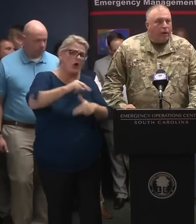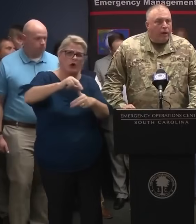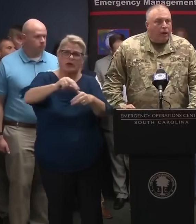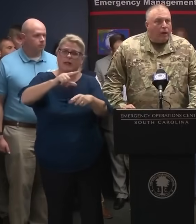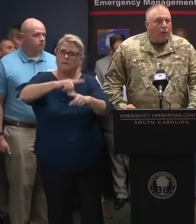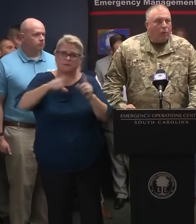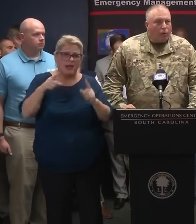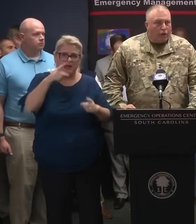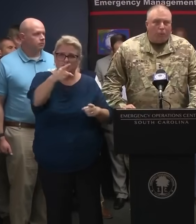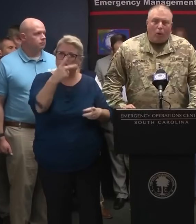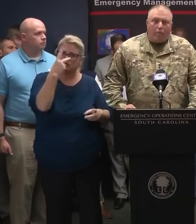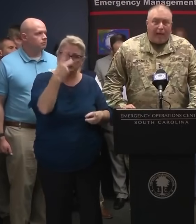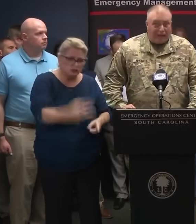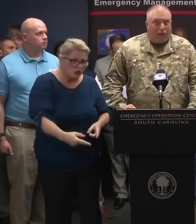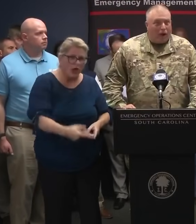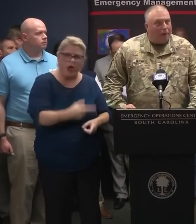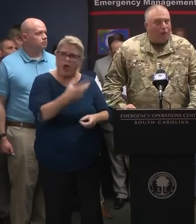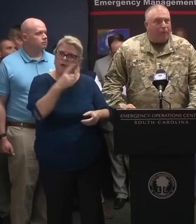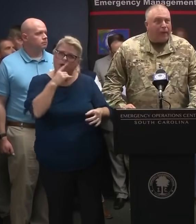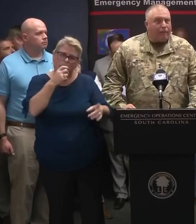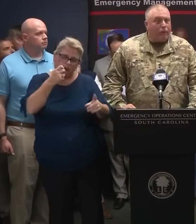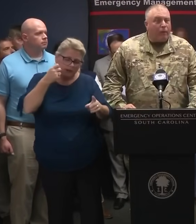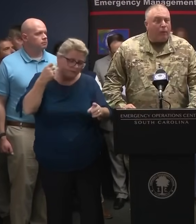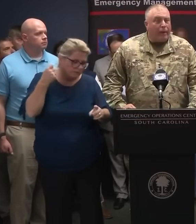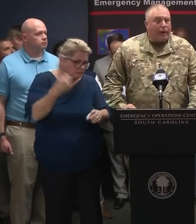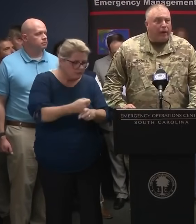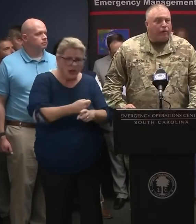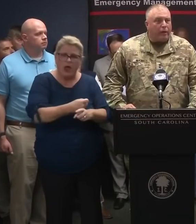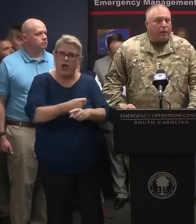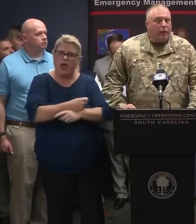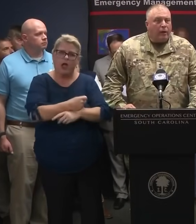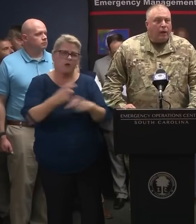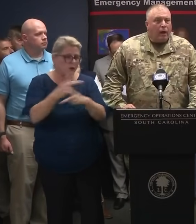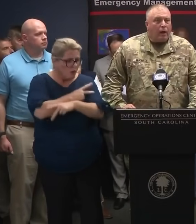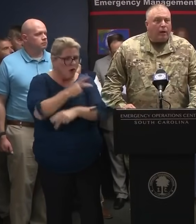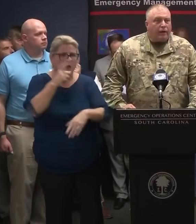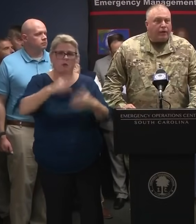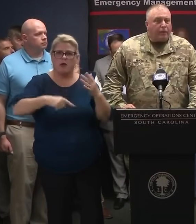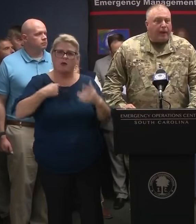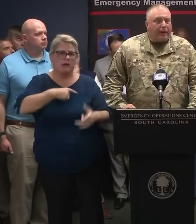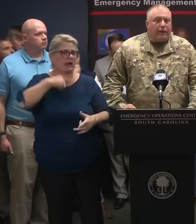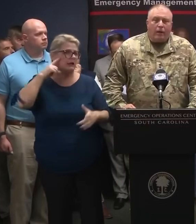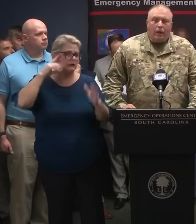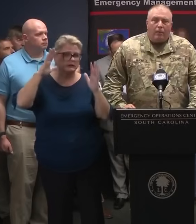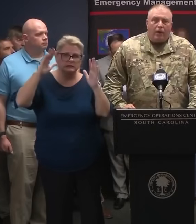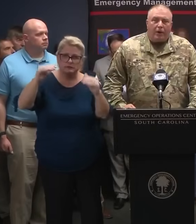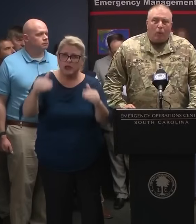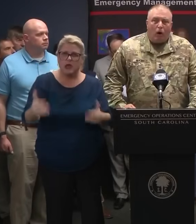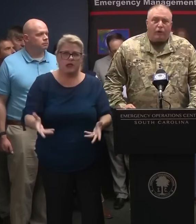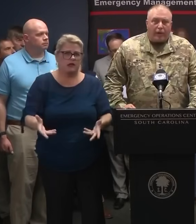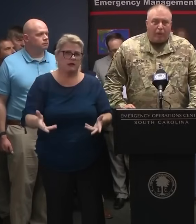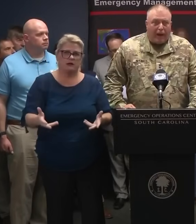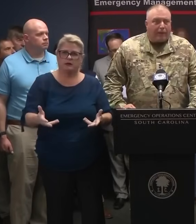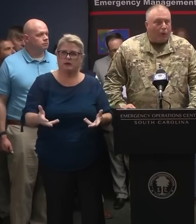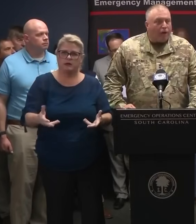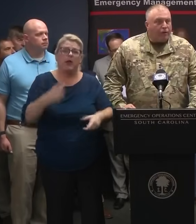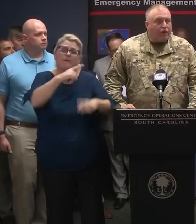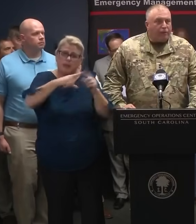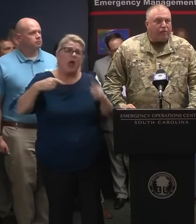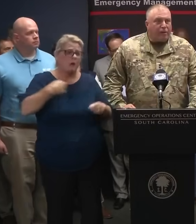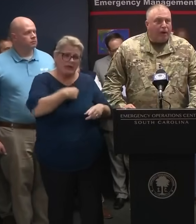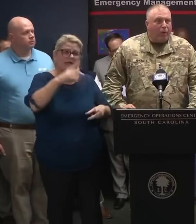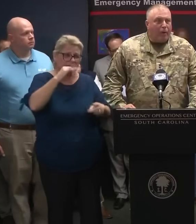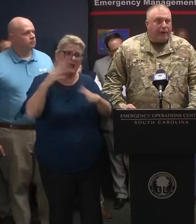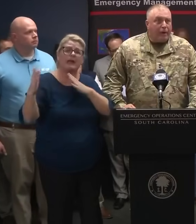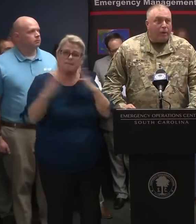heard, was a lot more impactful than what we had initially anticipated, but it was a planning